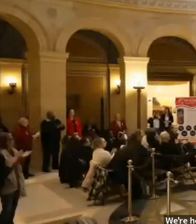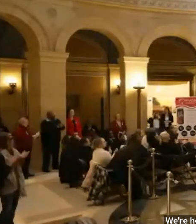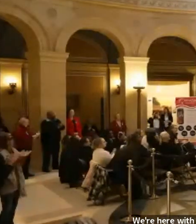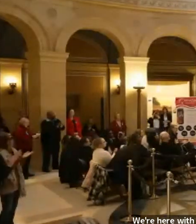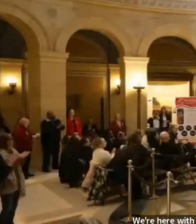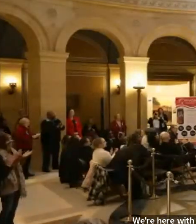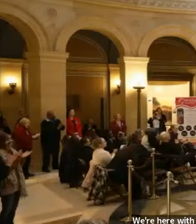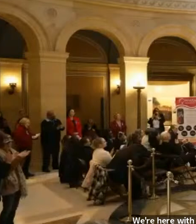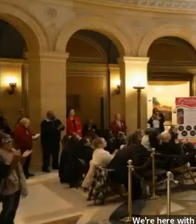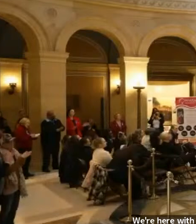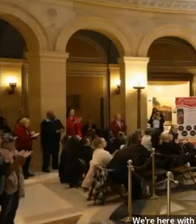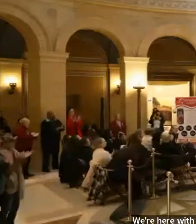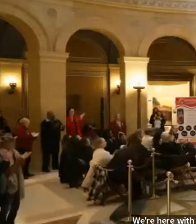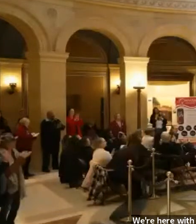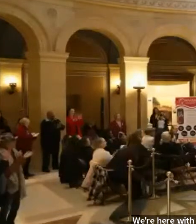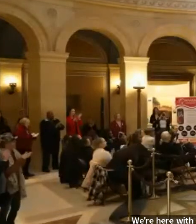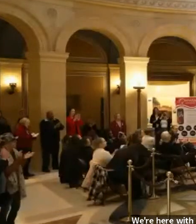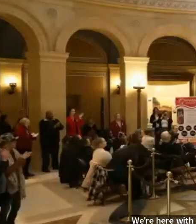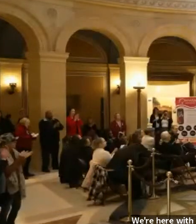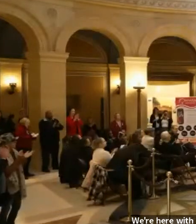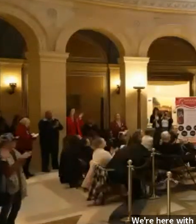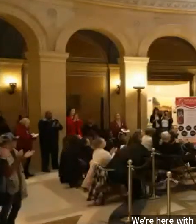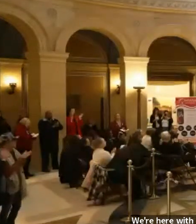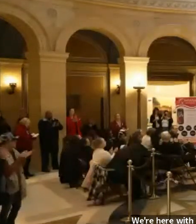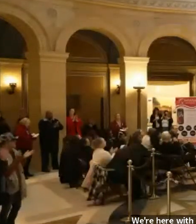Our policymakers.